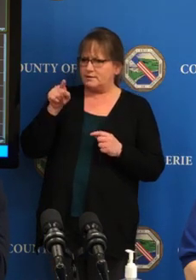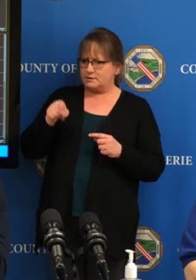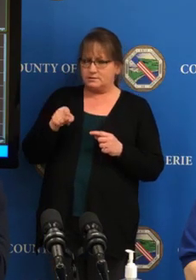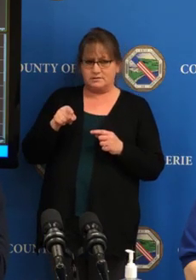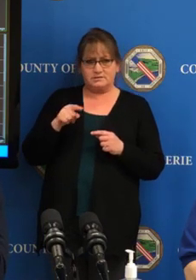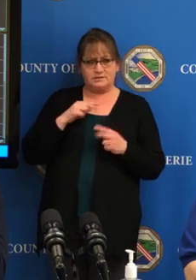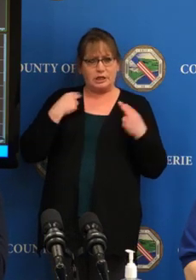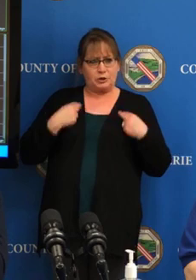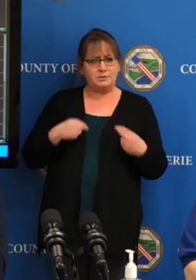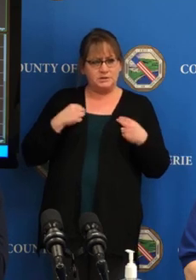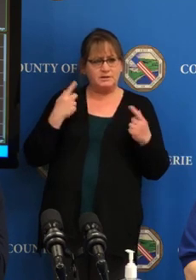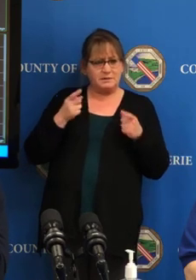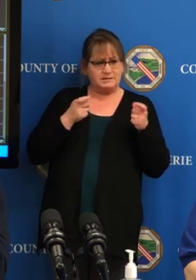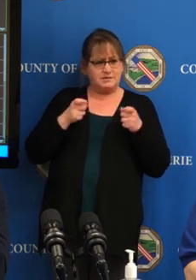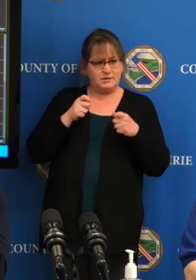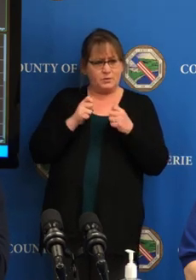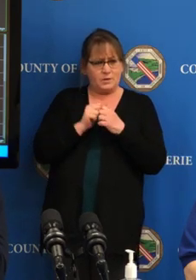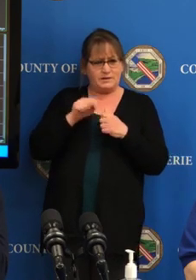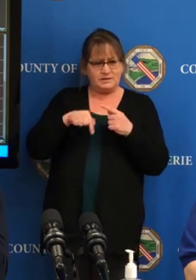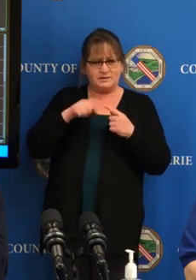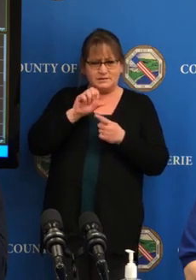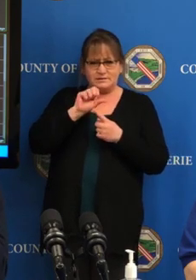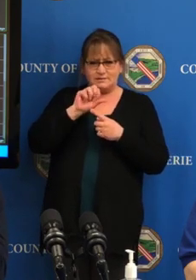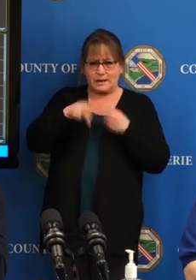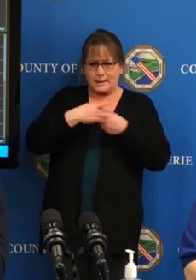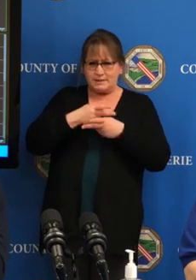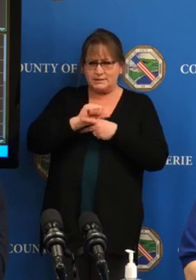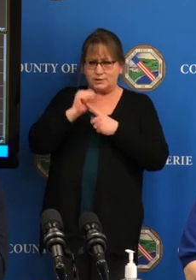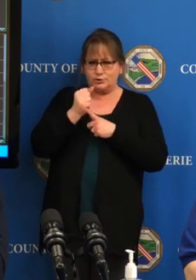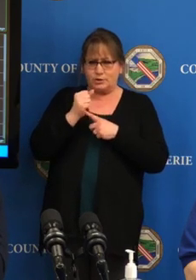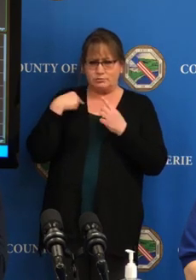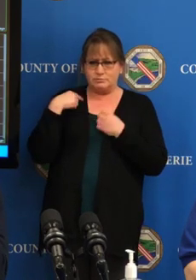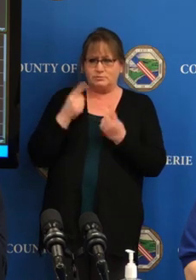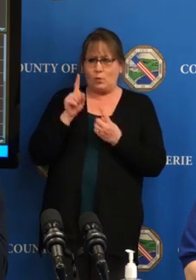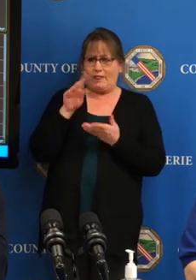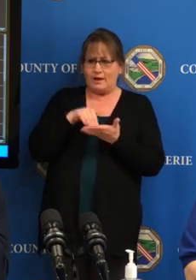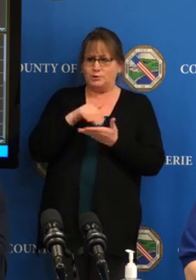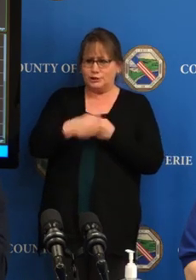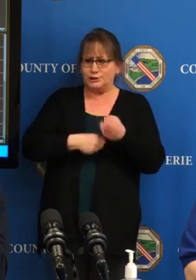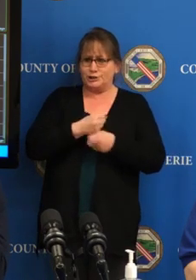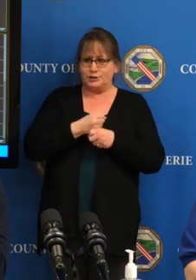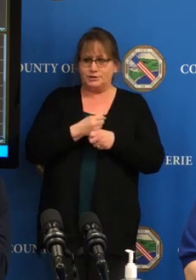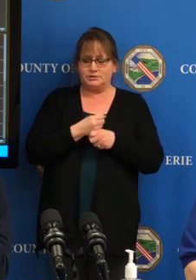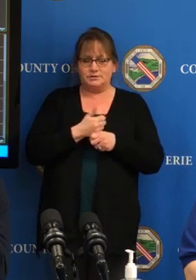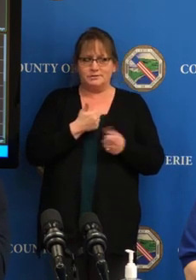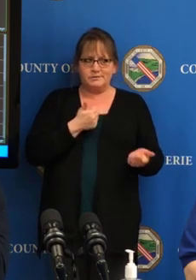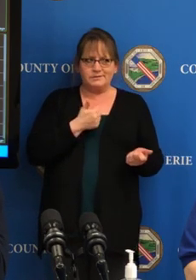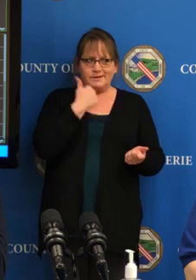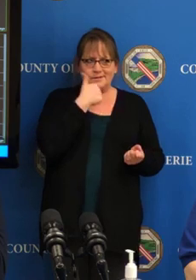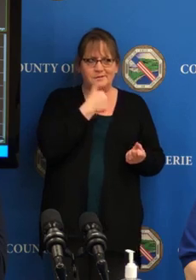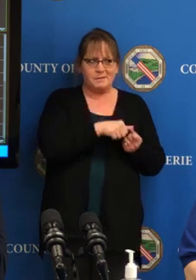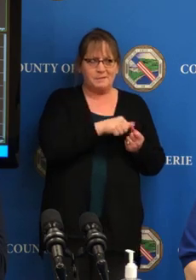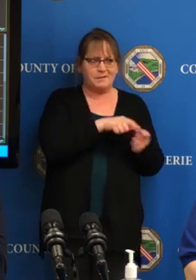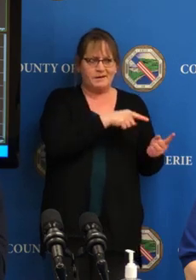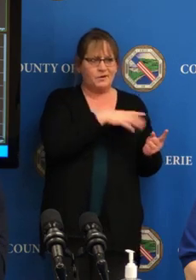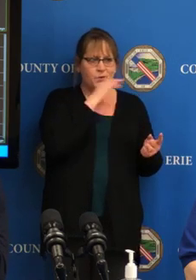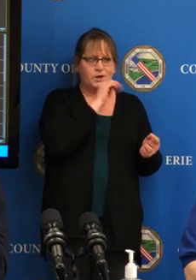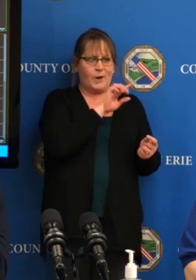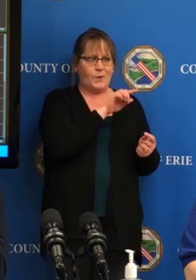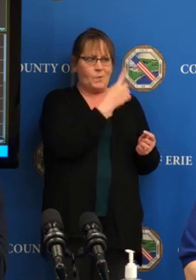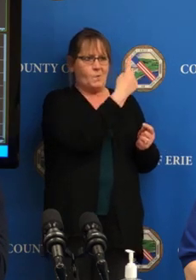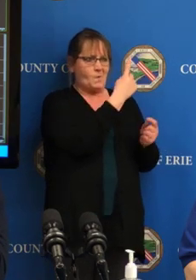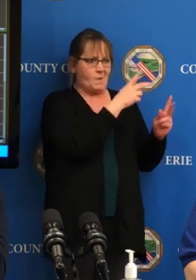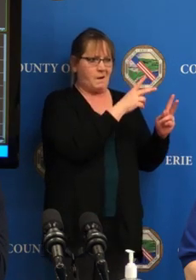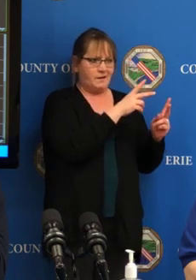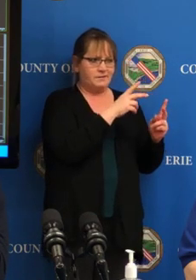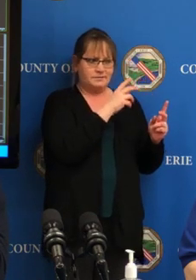some of these issues for millennia, it just remembers and puts us in our place and where we stand in this world, and we're just one little tiny speck in the